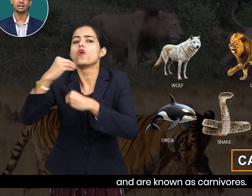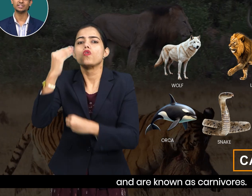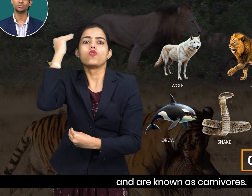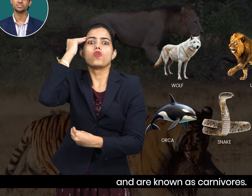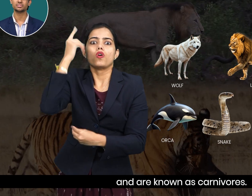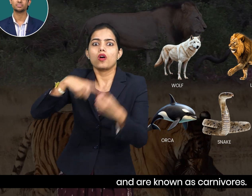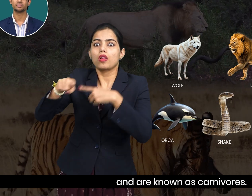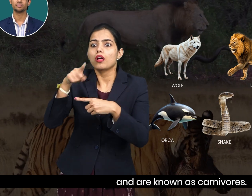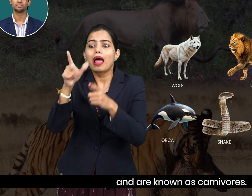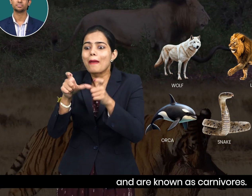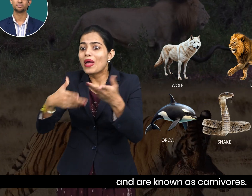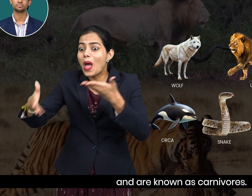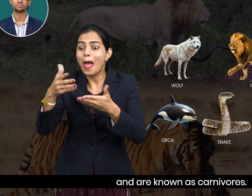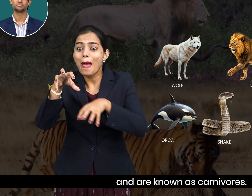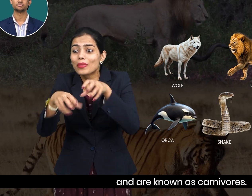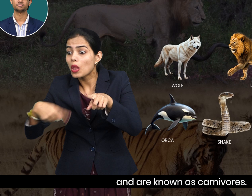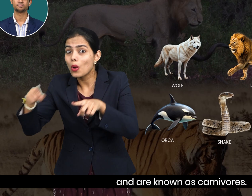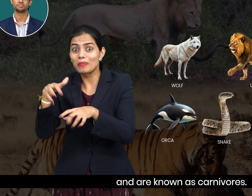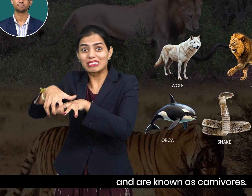as carnivores.